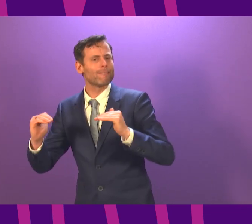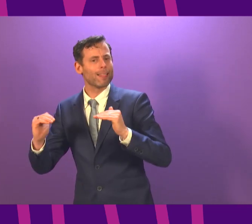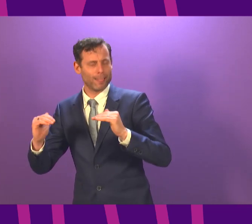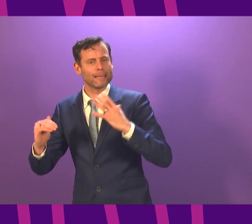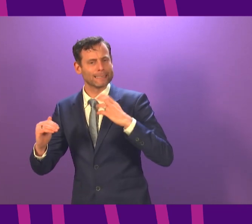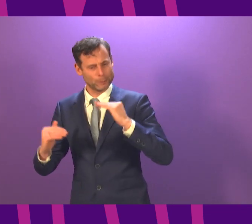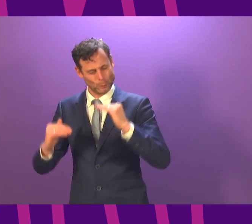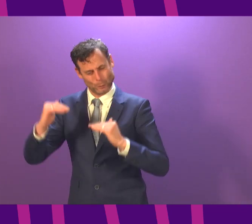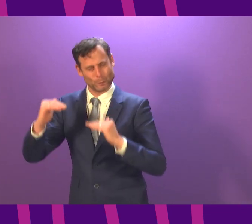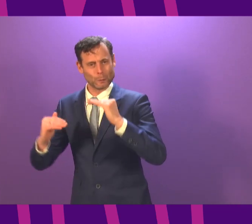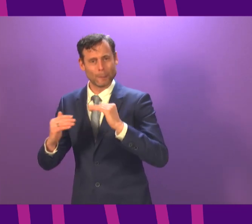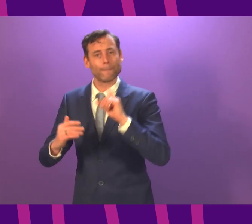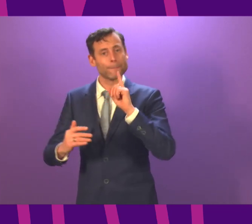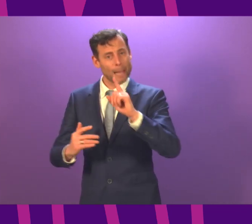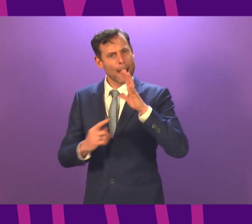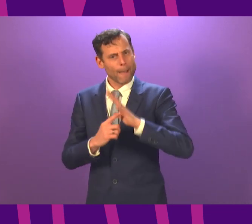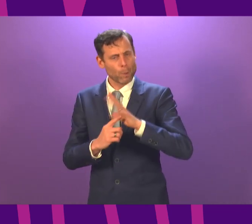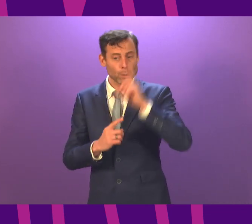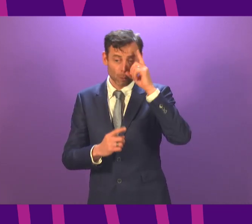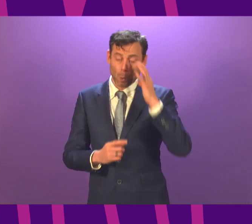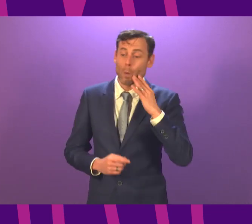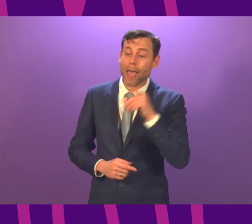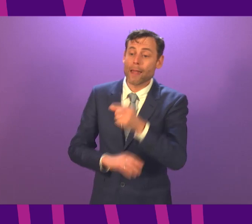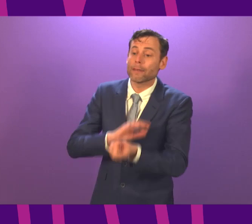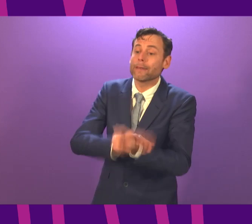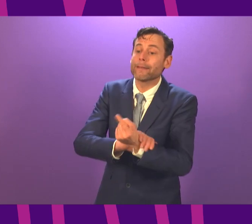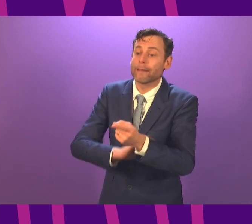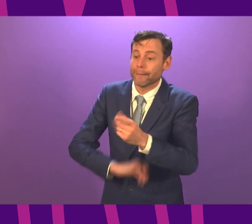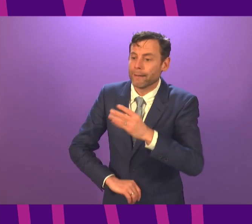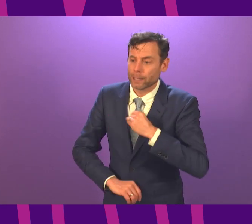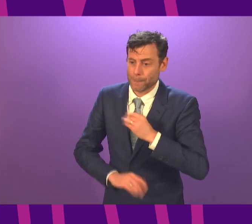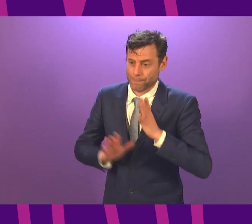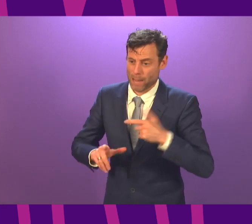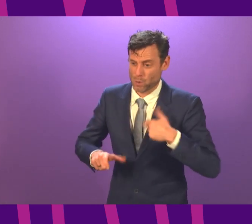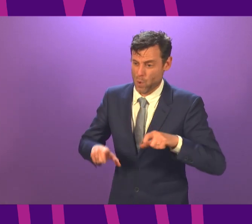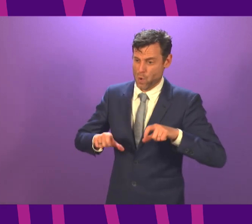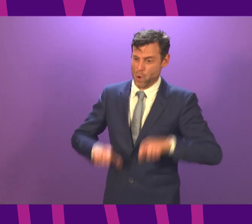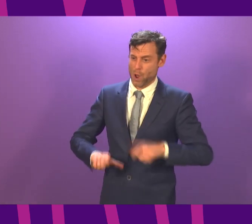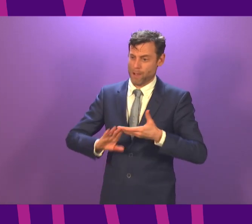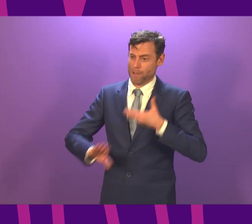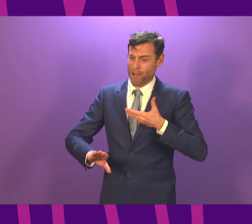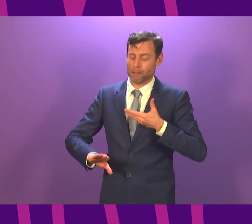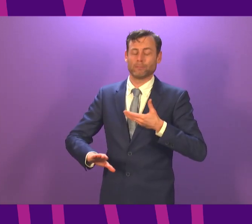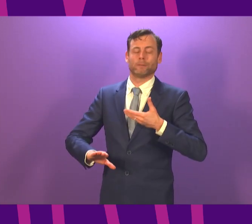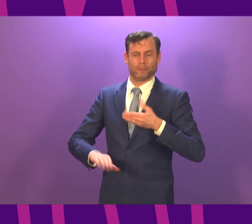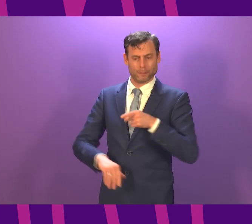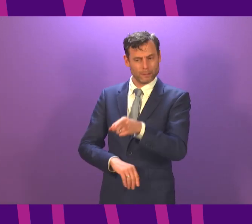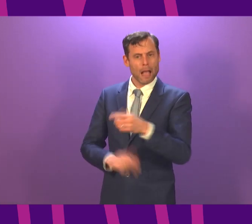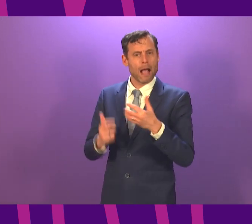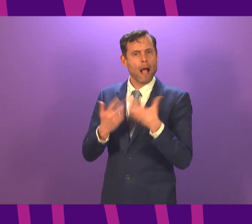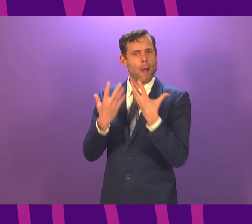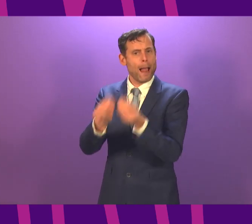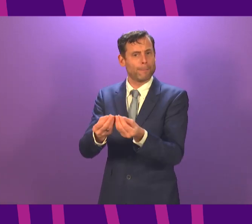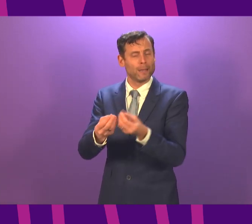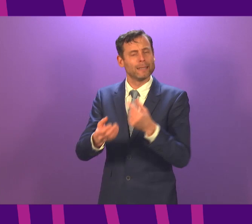we ensure that support for self-isolation and more general support for the new circumstances we are in right now reaches more